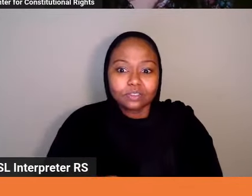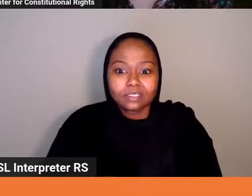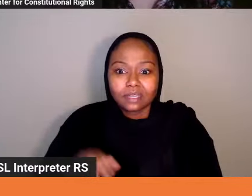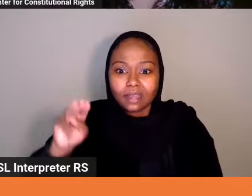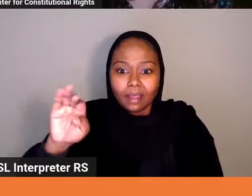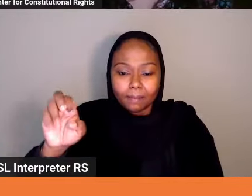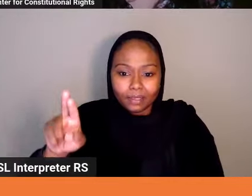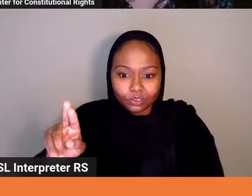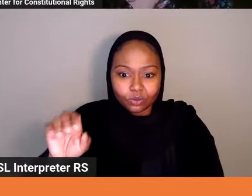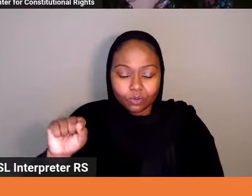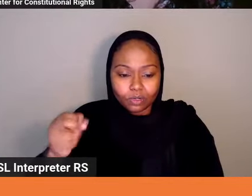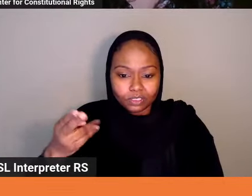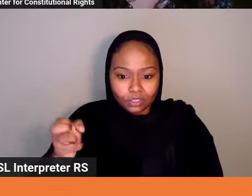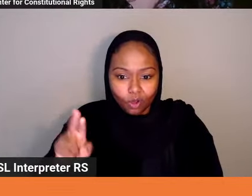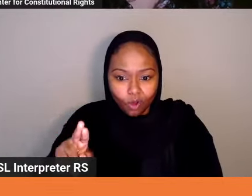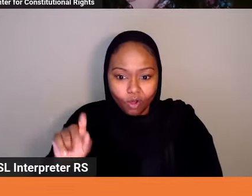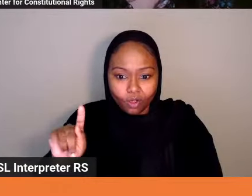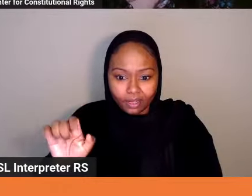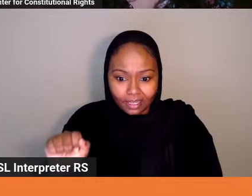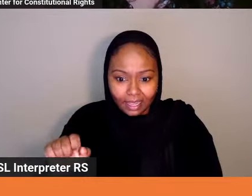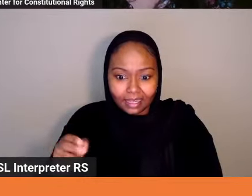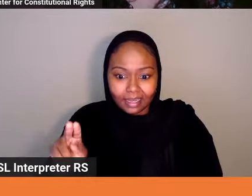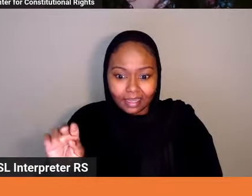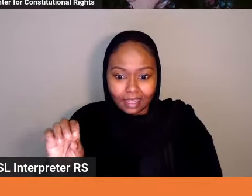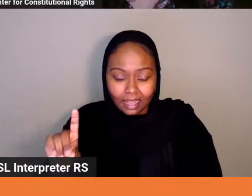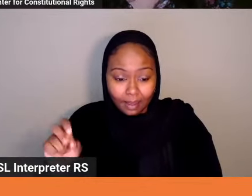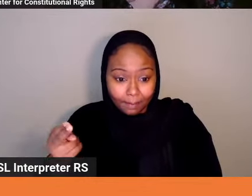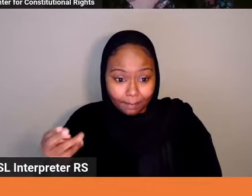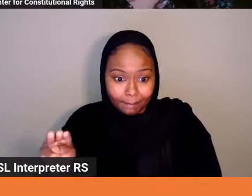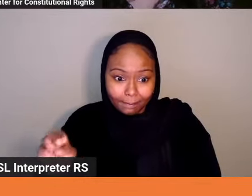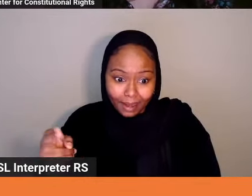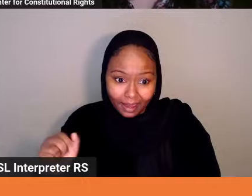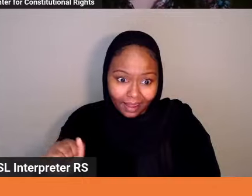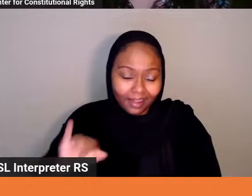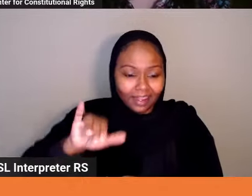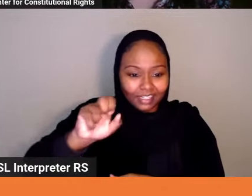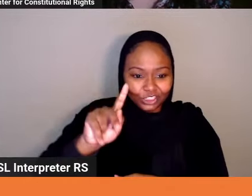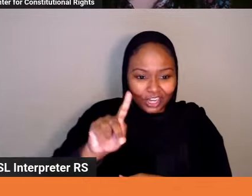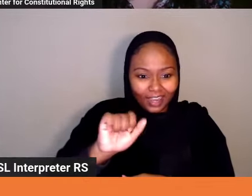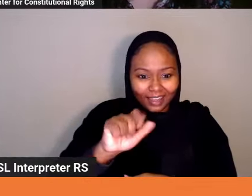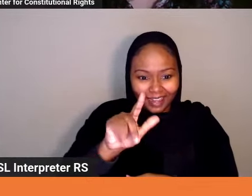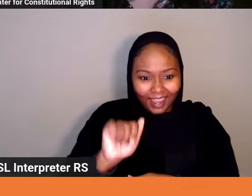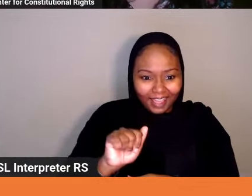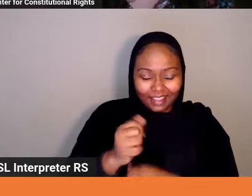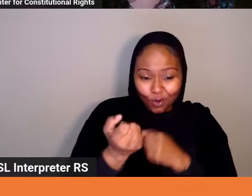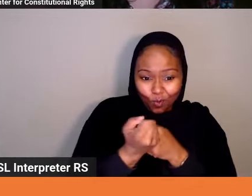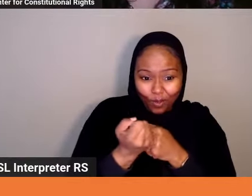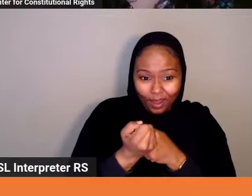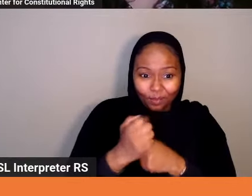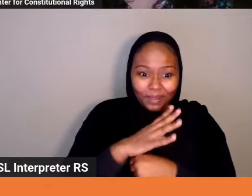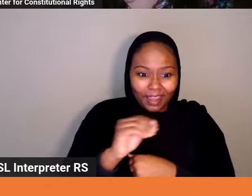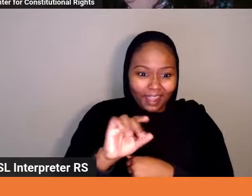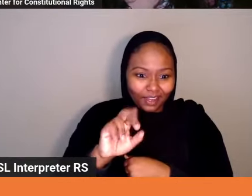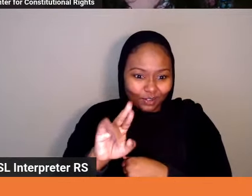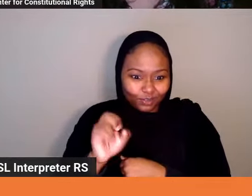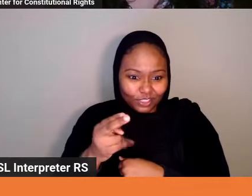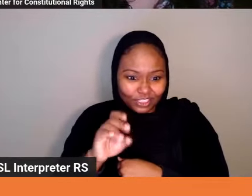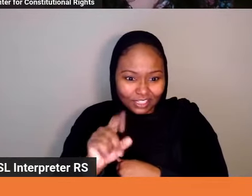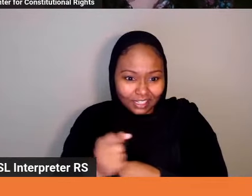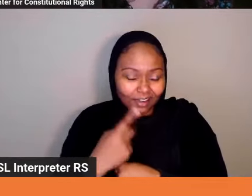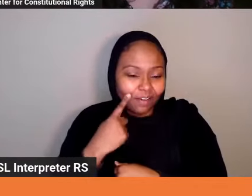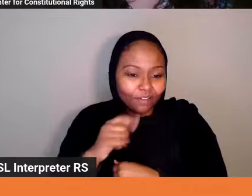Mansoor, to Jack and Ali, who are behind the scenes helping us keep this running. And then of course, Rashida